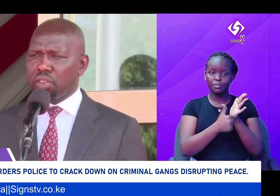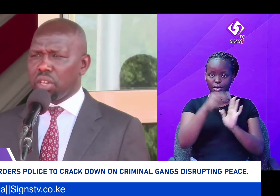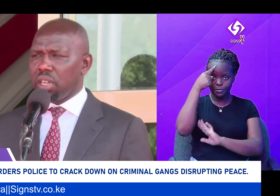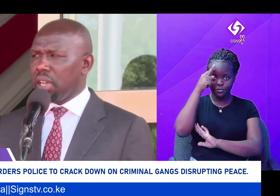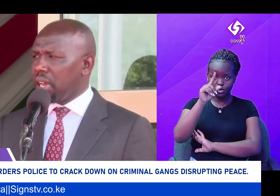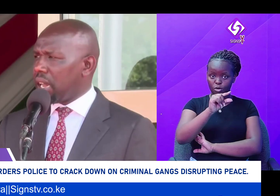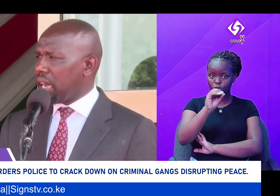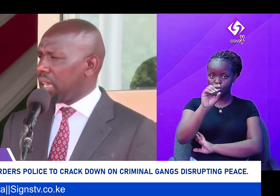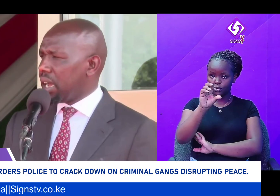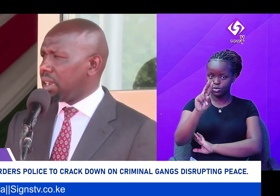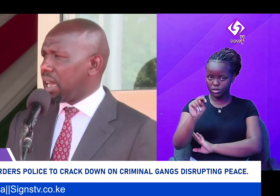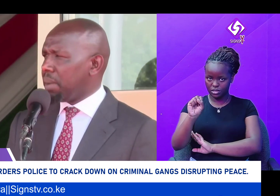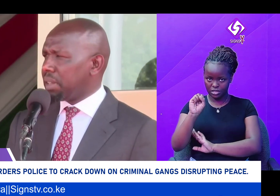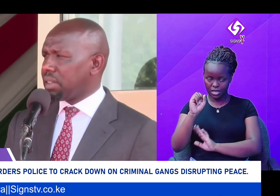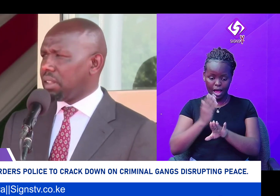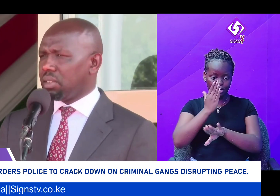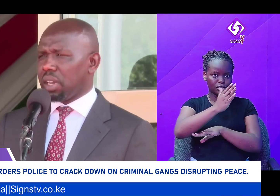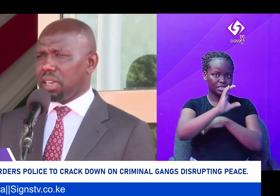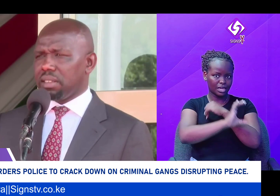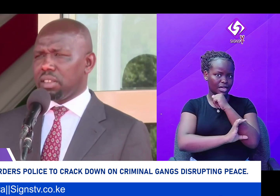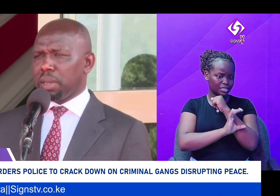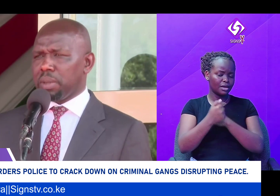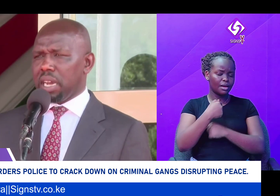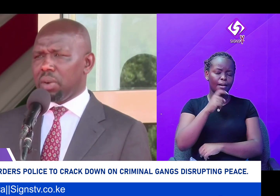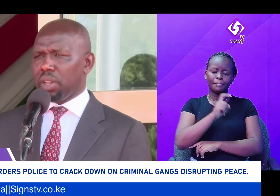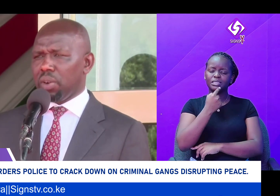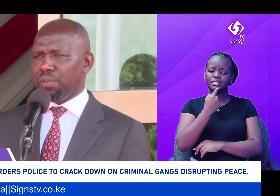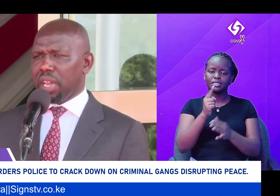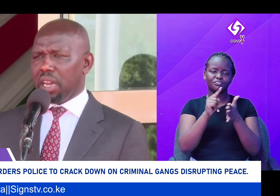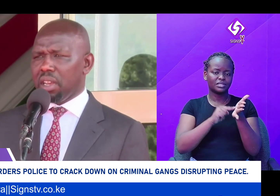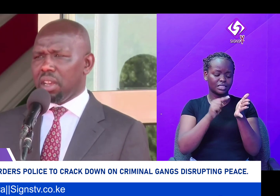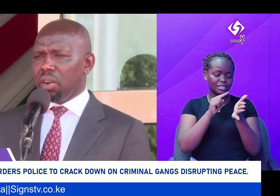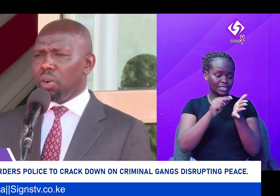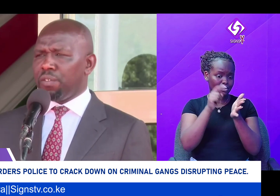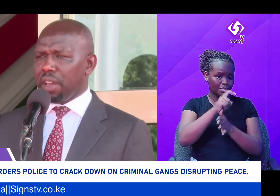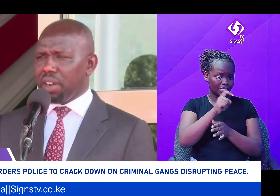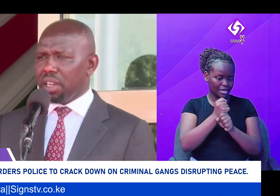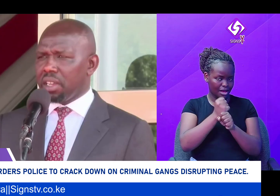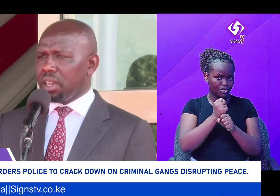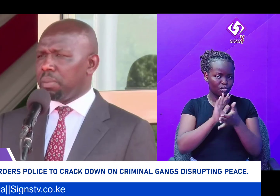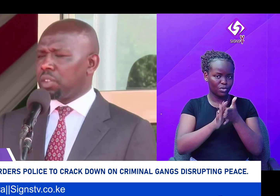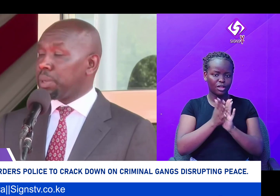country. And I must say this, Your Excellency, this must be done without fear or favor. It must be